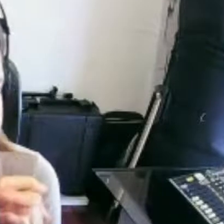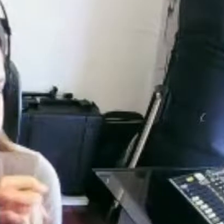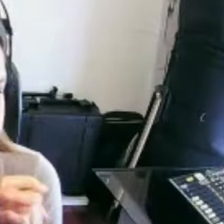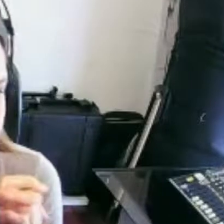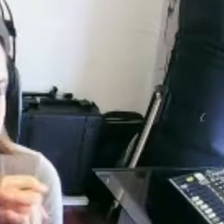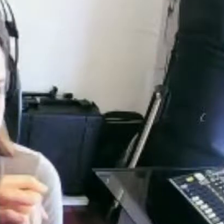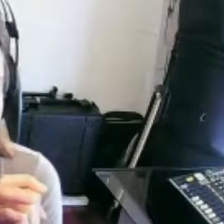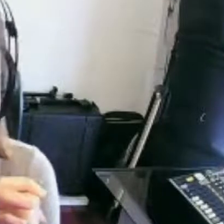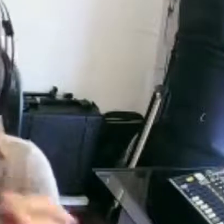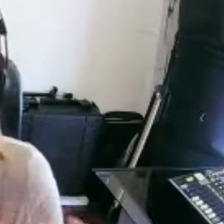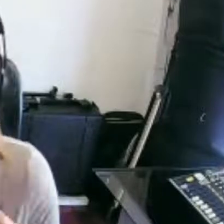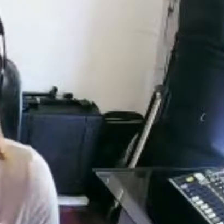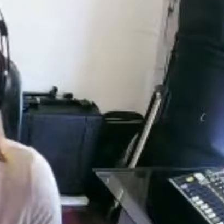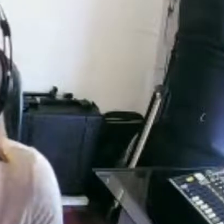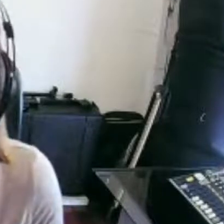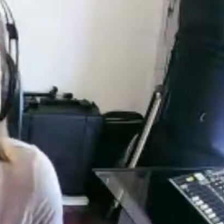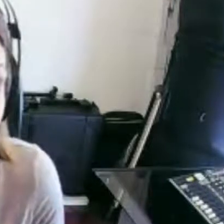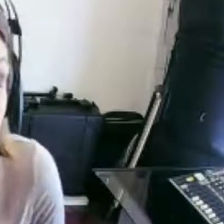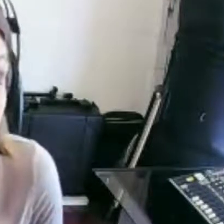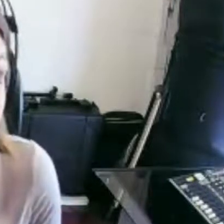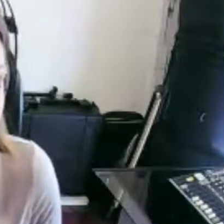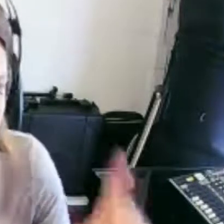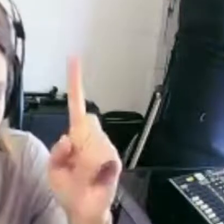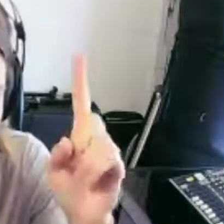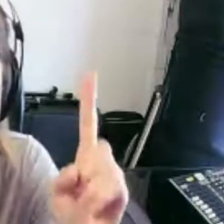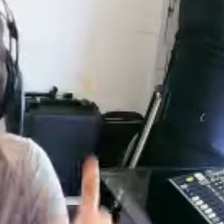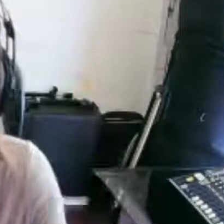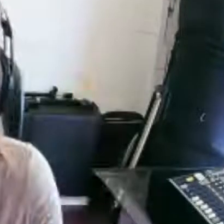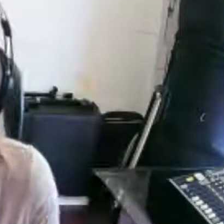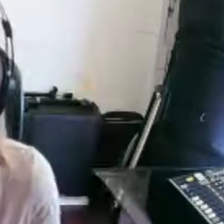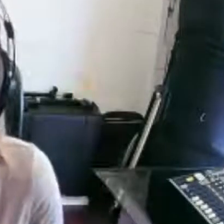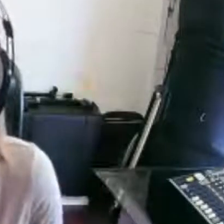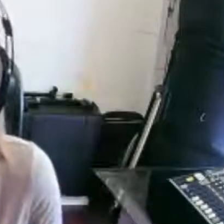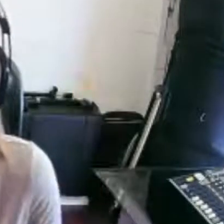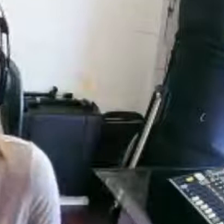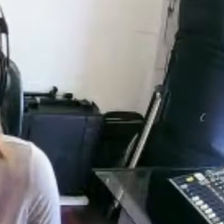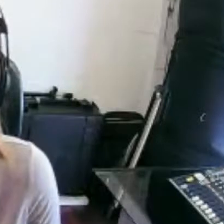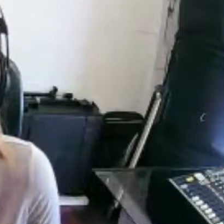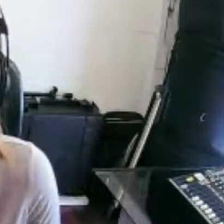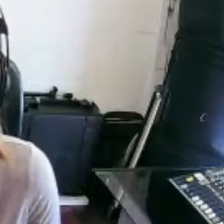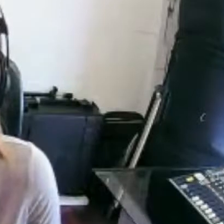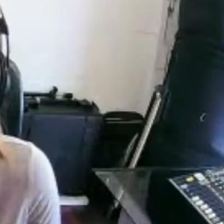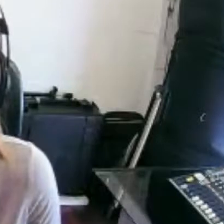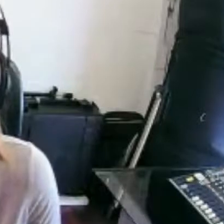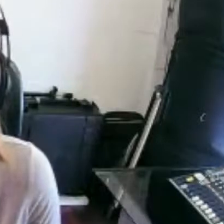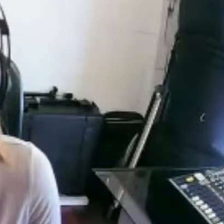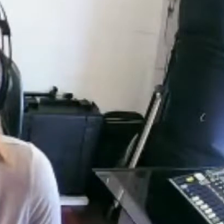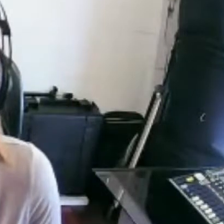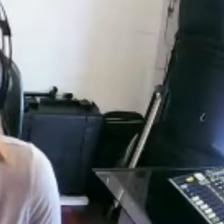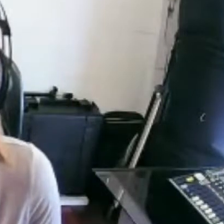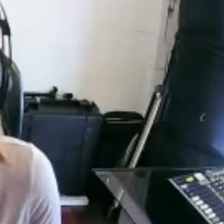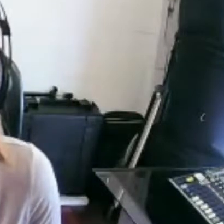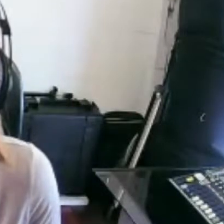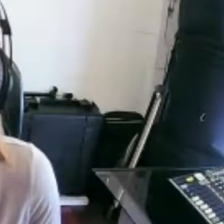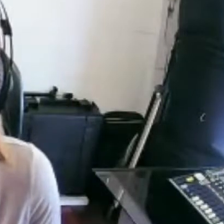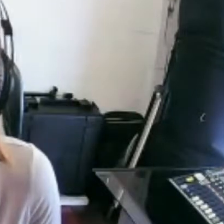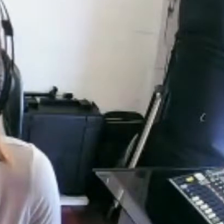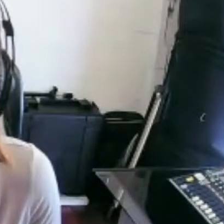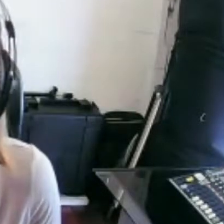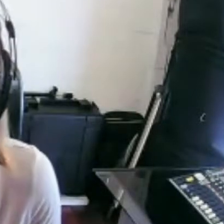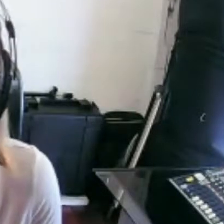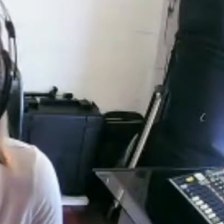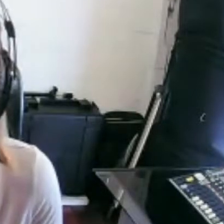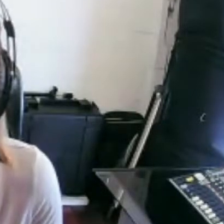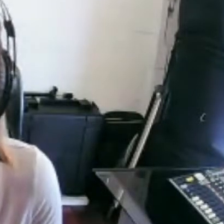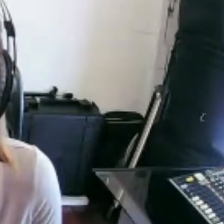time. And until then, everybody, we have a show. I should tell you about it next Tuesday, October 4th. Frank McGuire